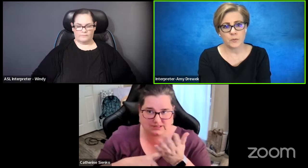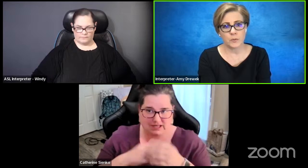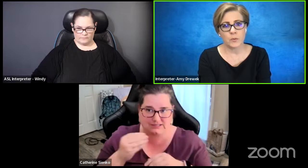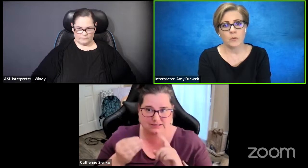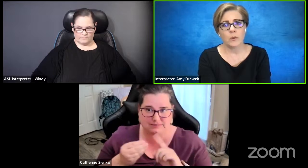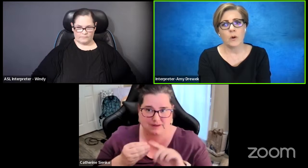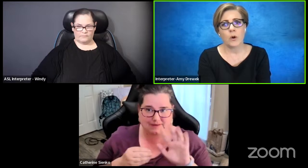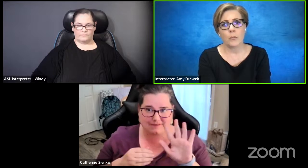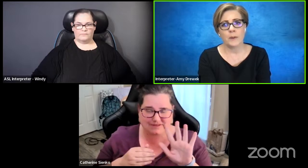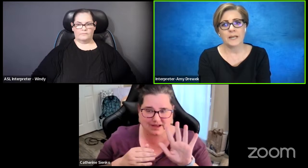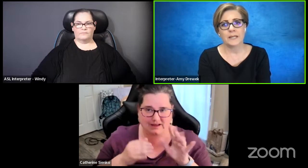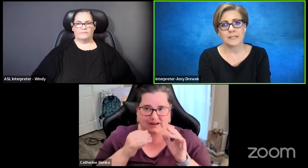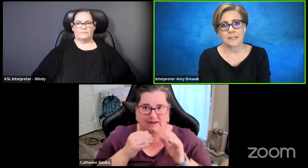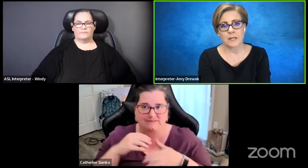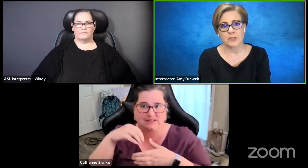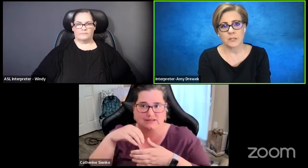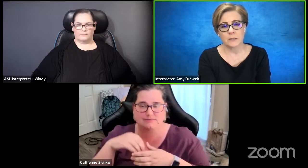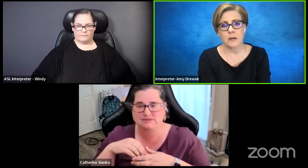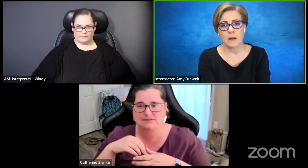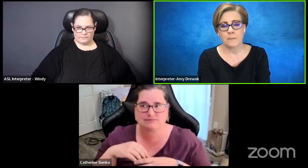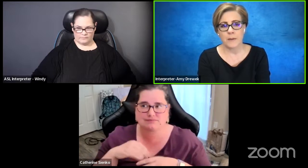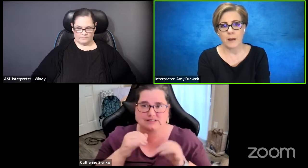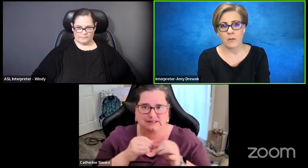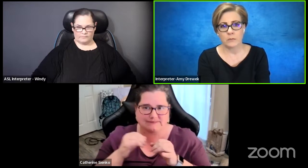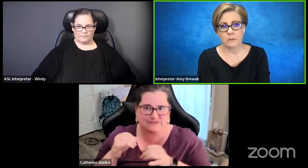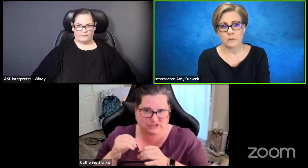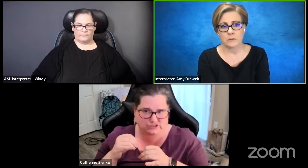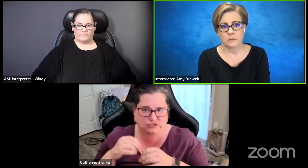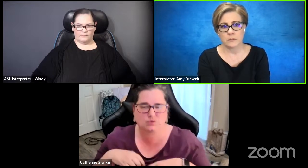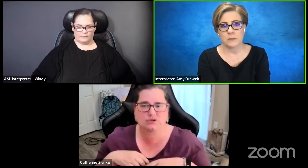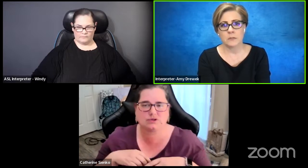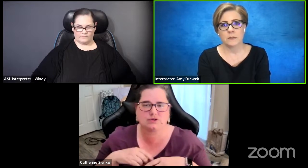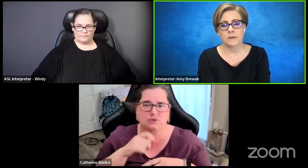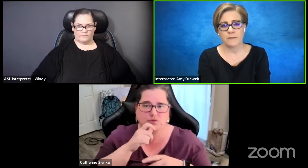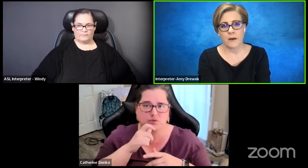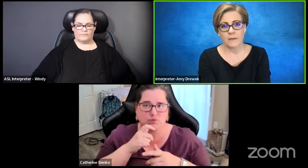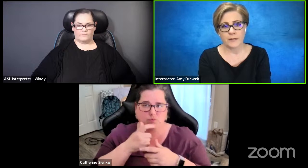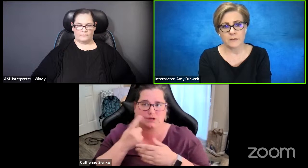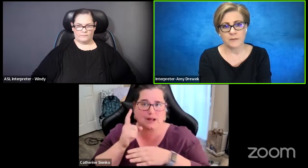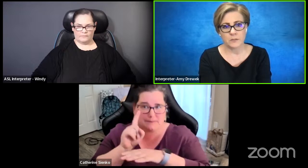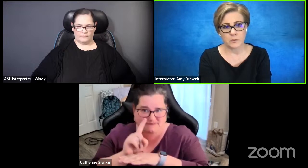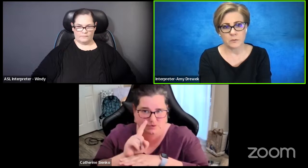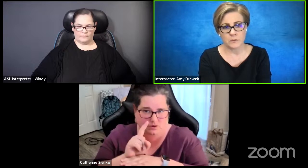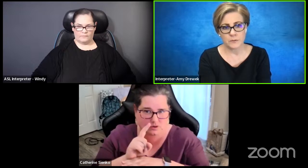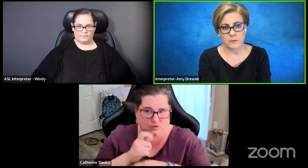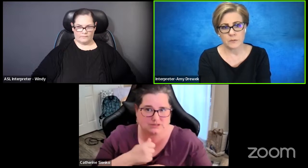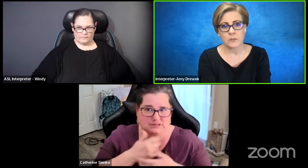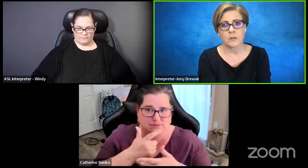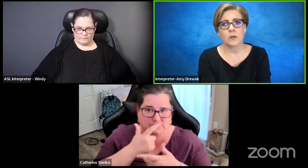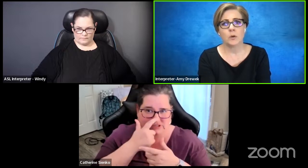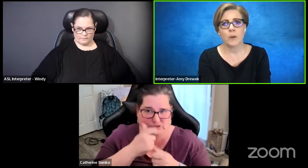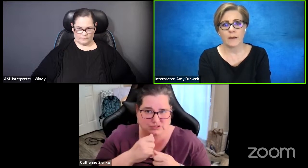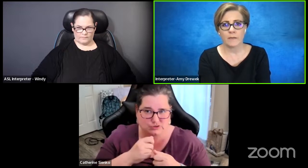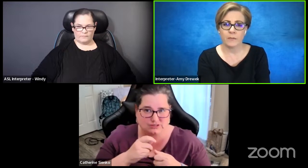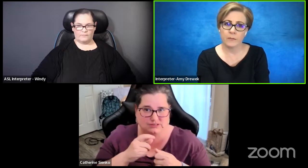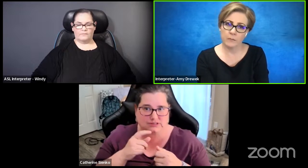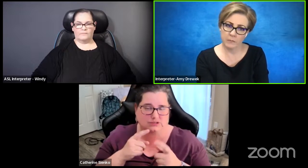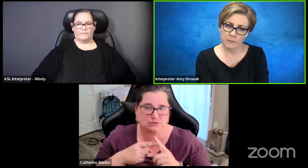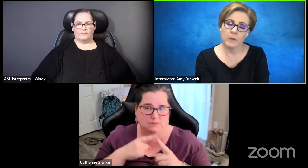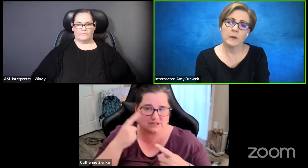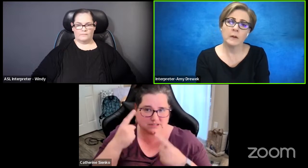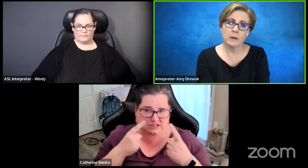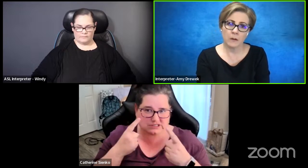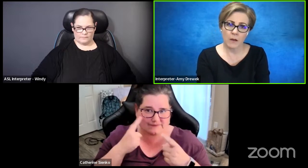Now we need to open a discussion about the 5 individuals